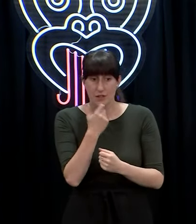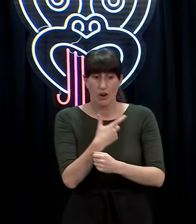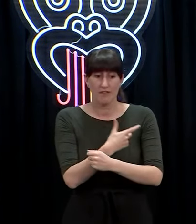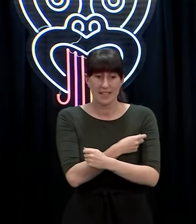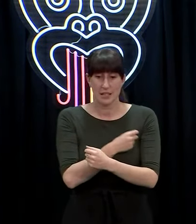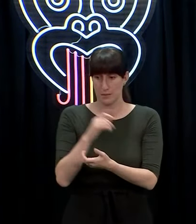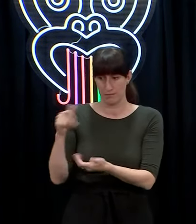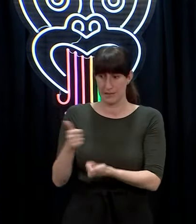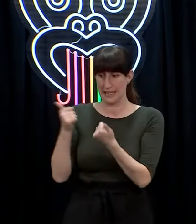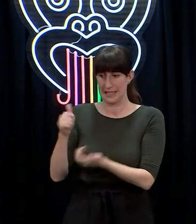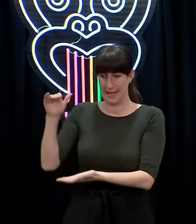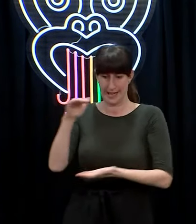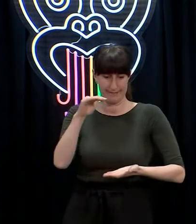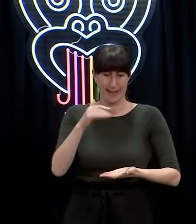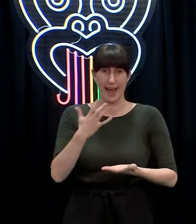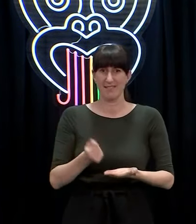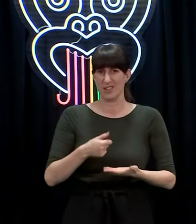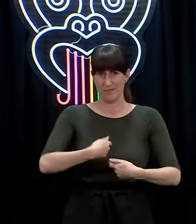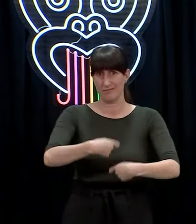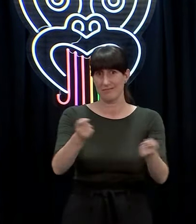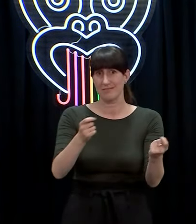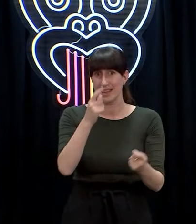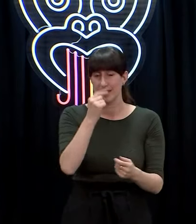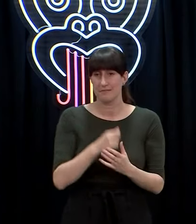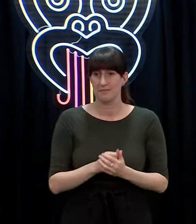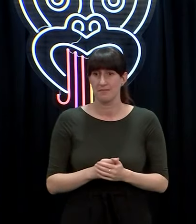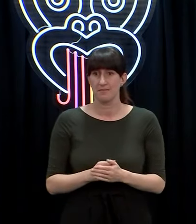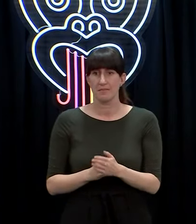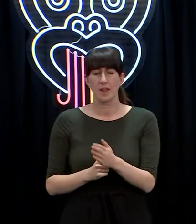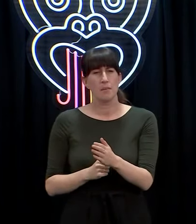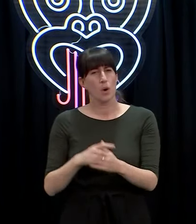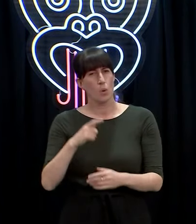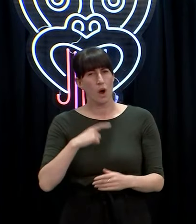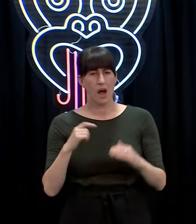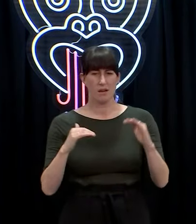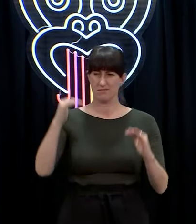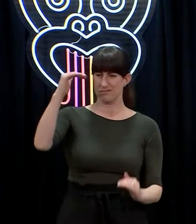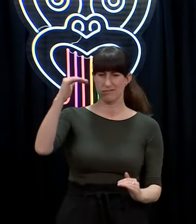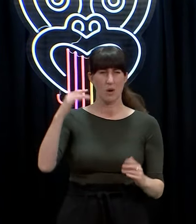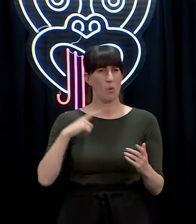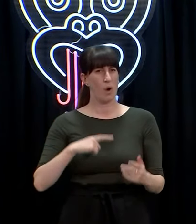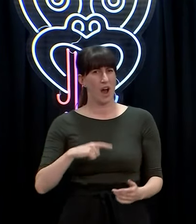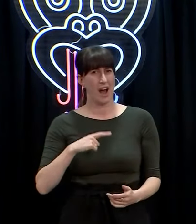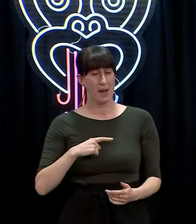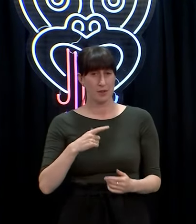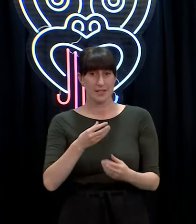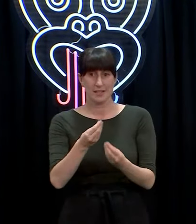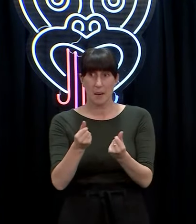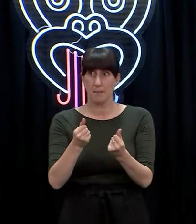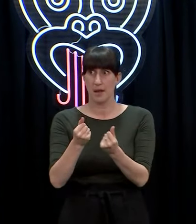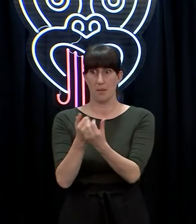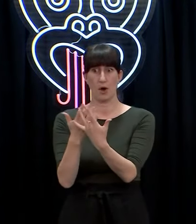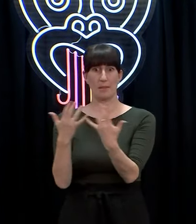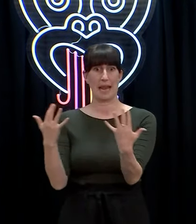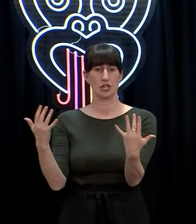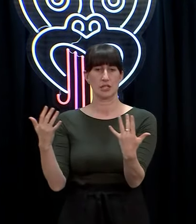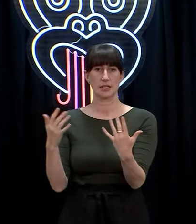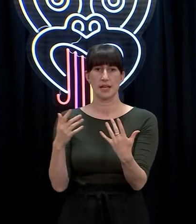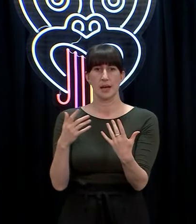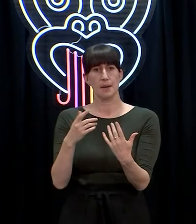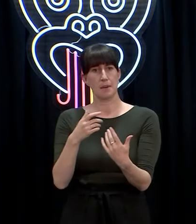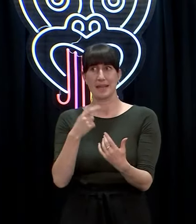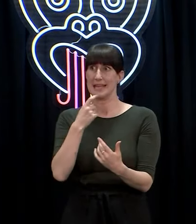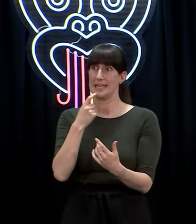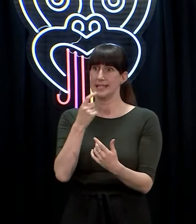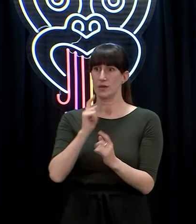be vaccinated. Why is that happening? Is it population density? Is it because some people are making it, some DHBs are making it easier? Why